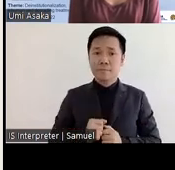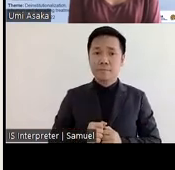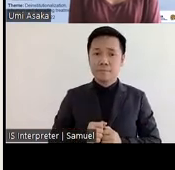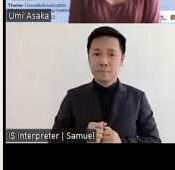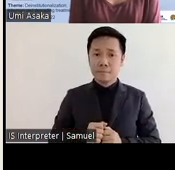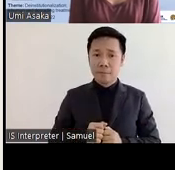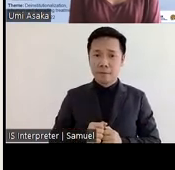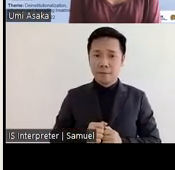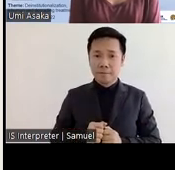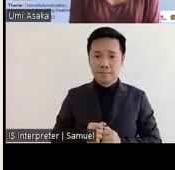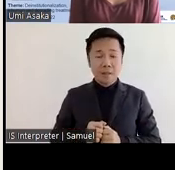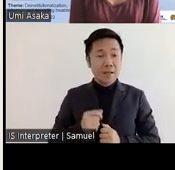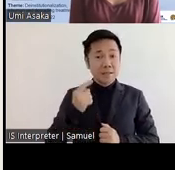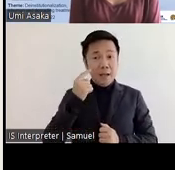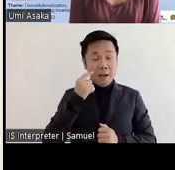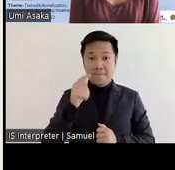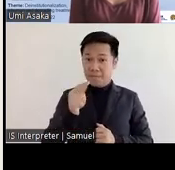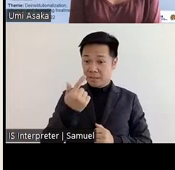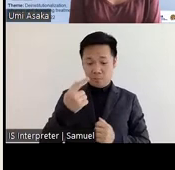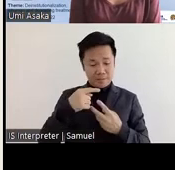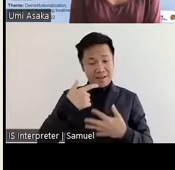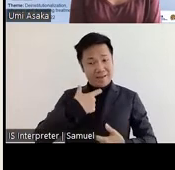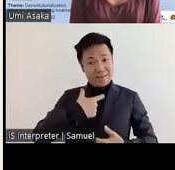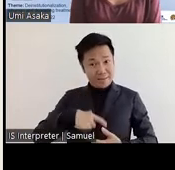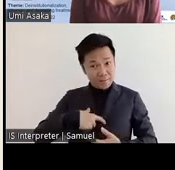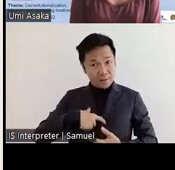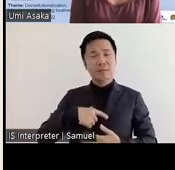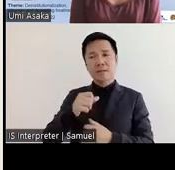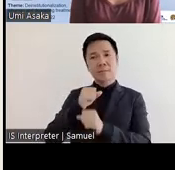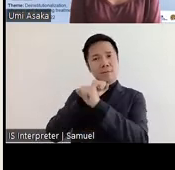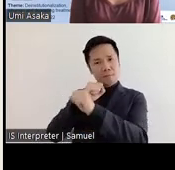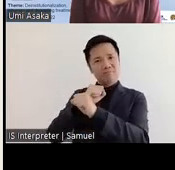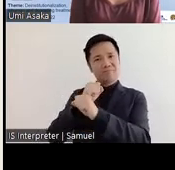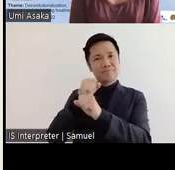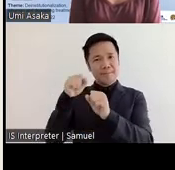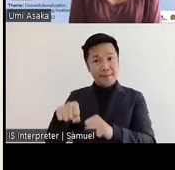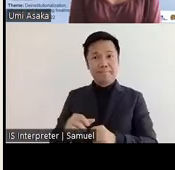is the only way to achieve self-protection, and we act on this belief.